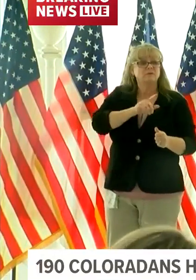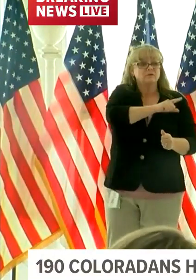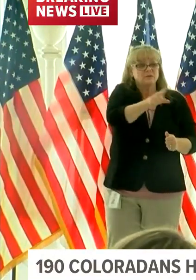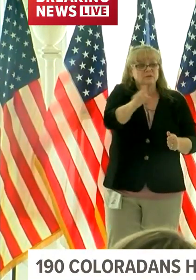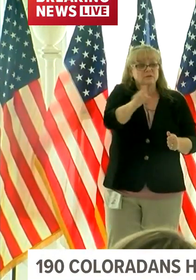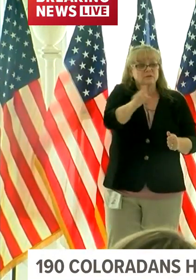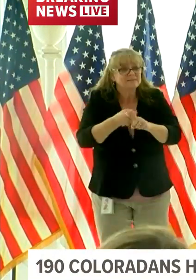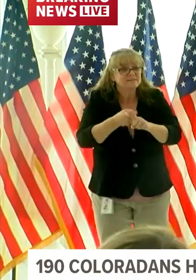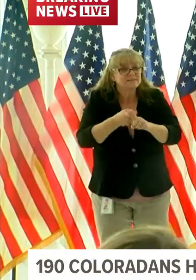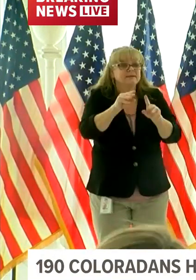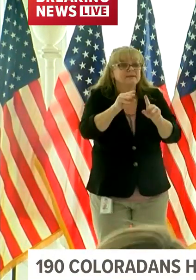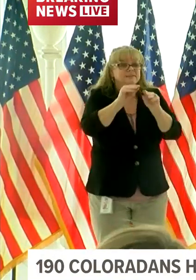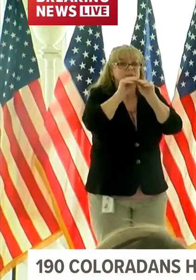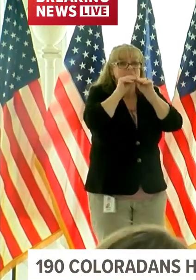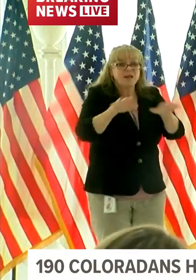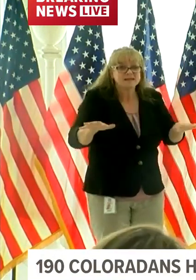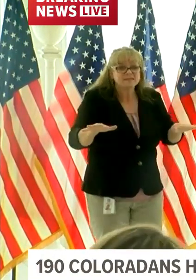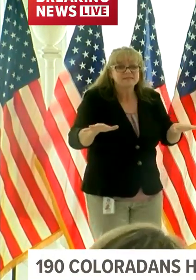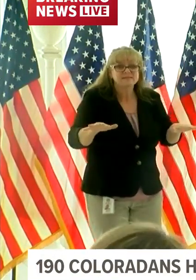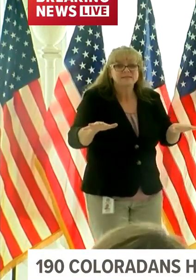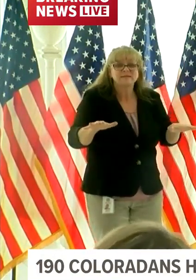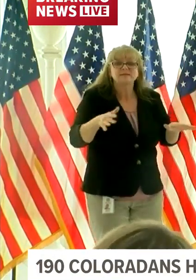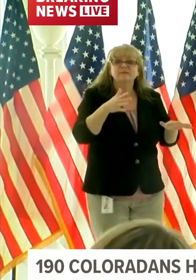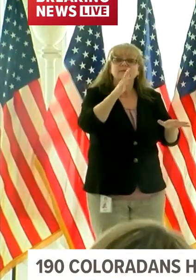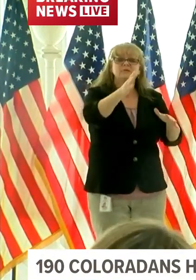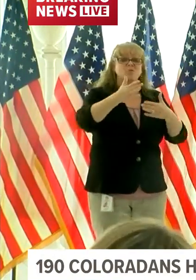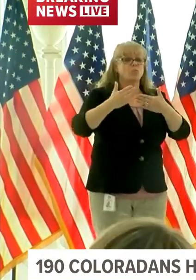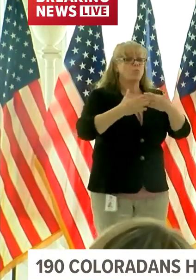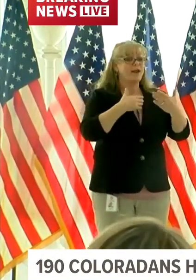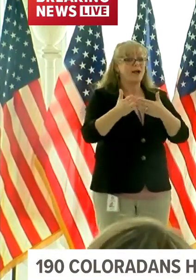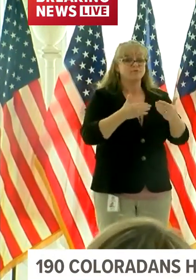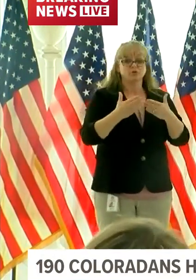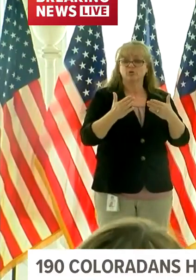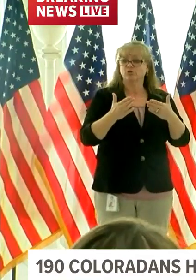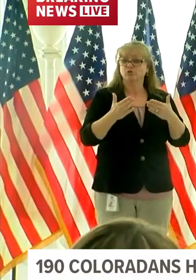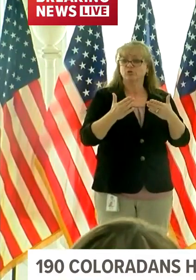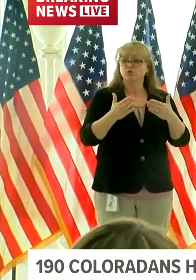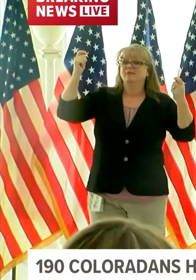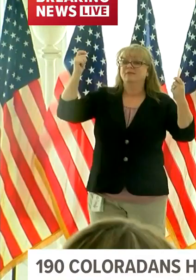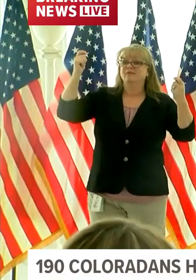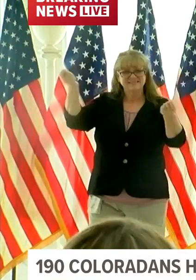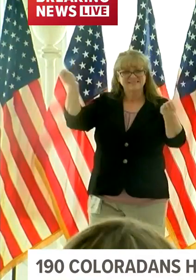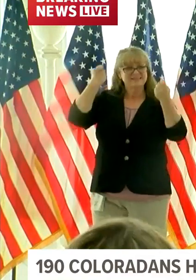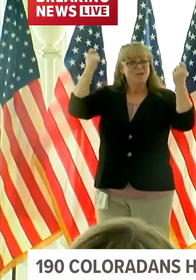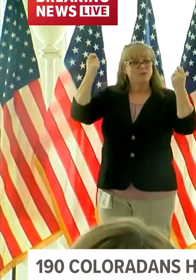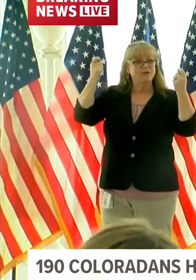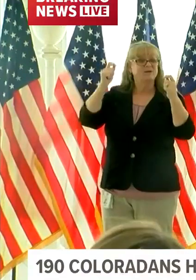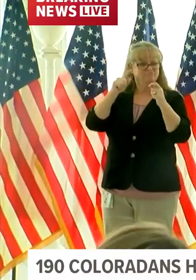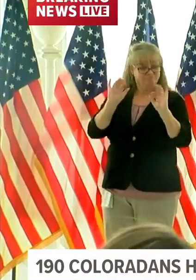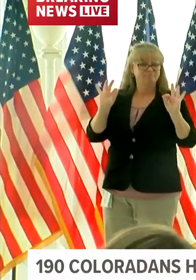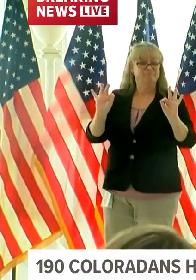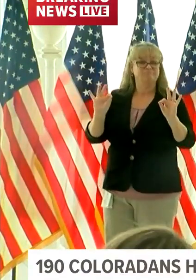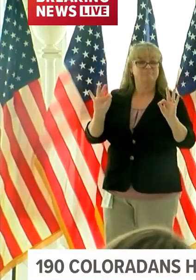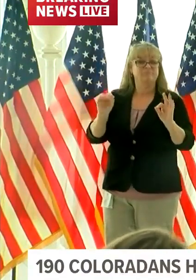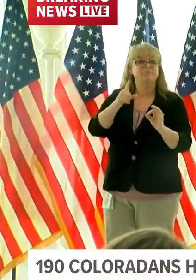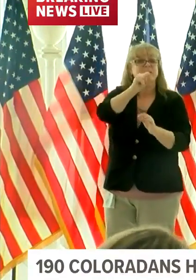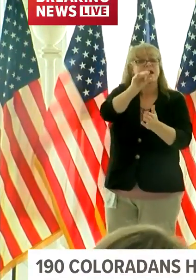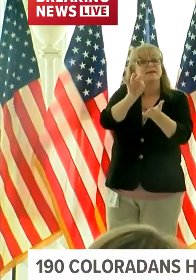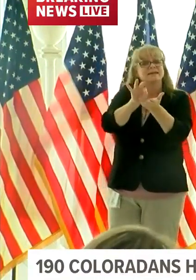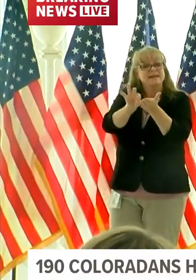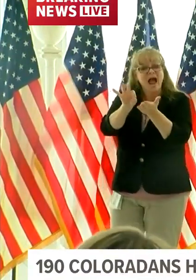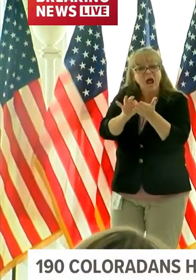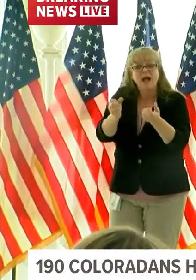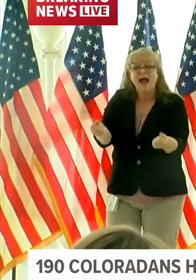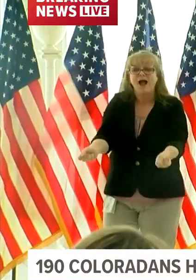lives, to celebrate. It would have been enough. It would have been enough. And let us count those blessings, despite the challenges that so many